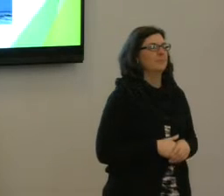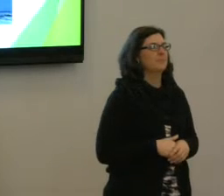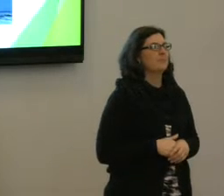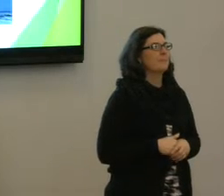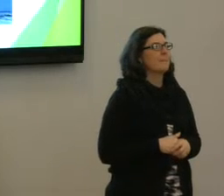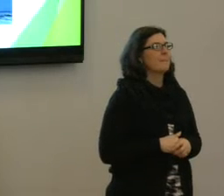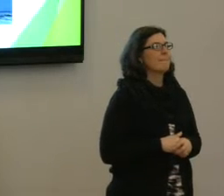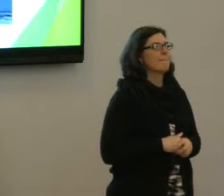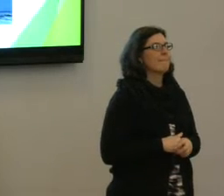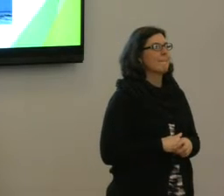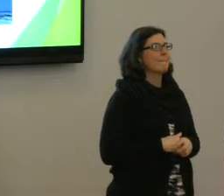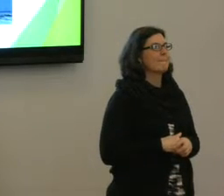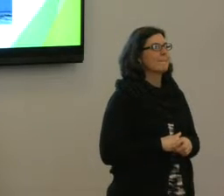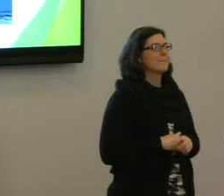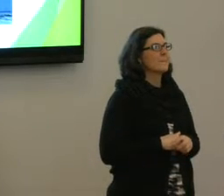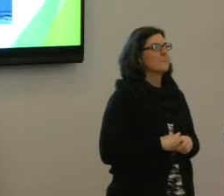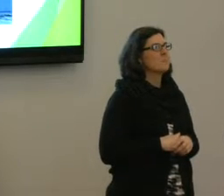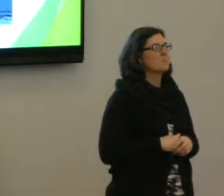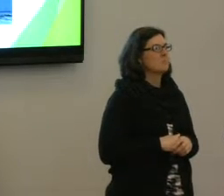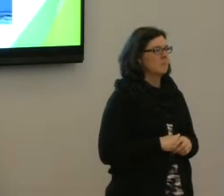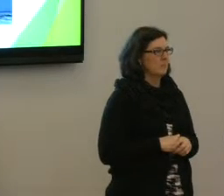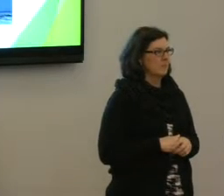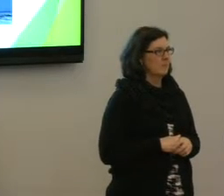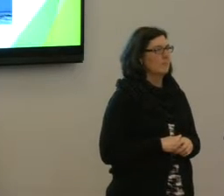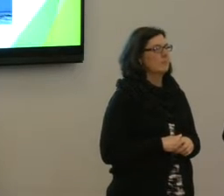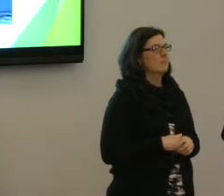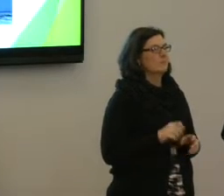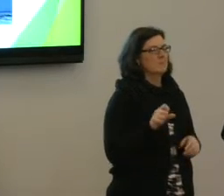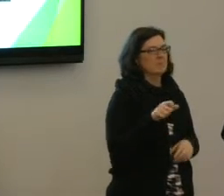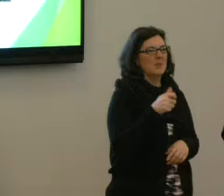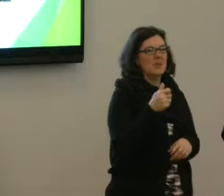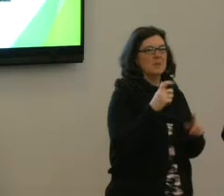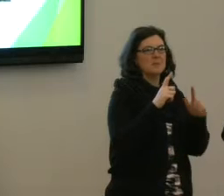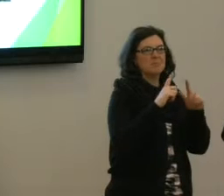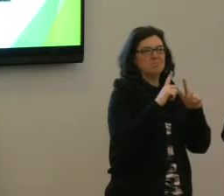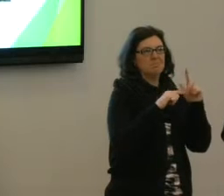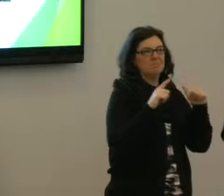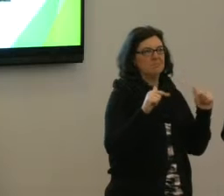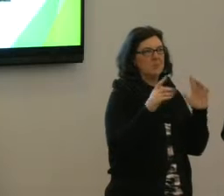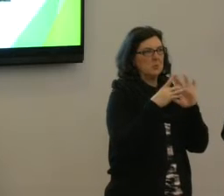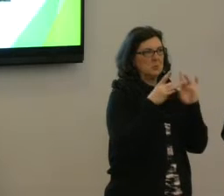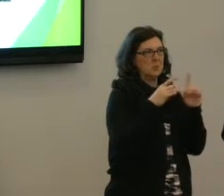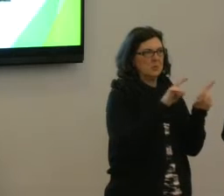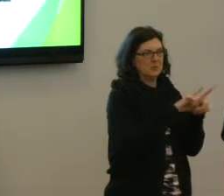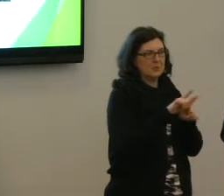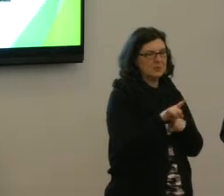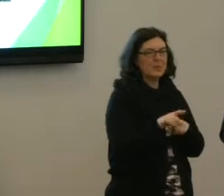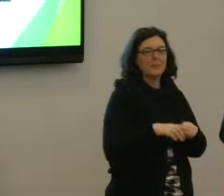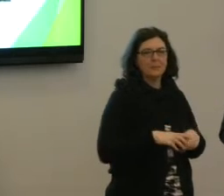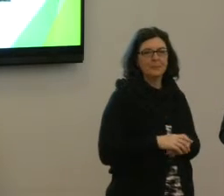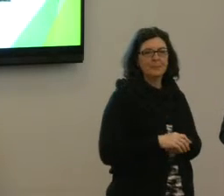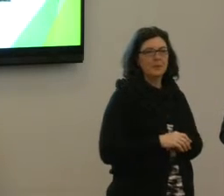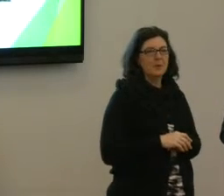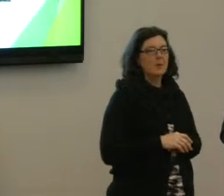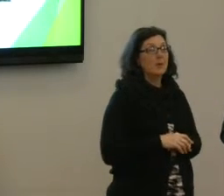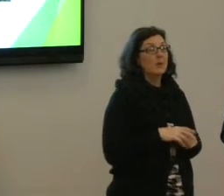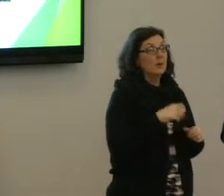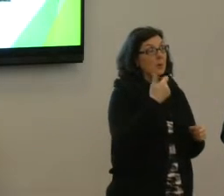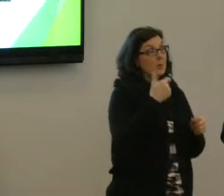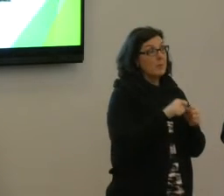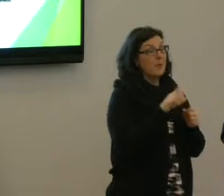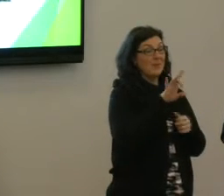And you'll get that from other kinds of stories about that as well. But remember in your messaging